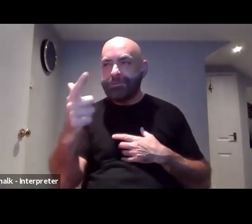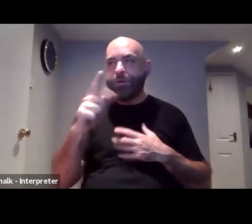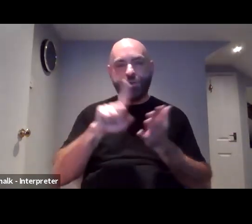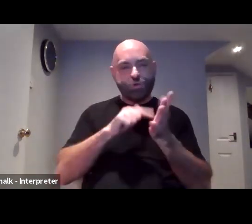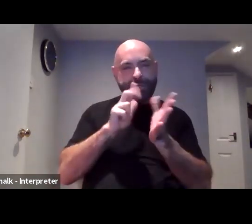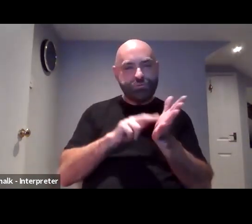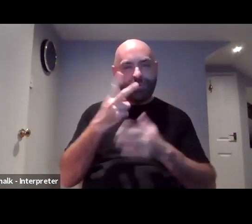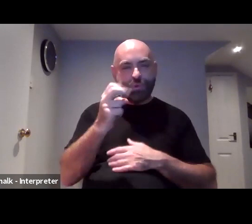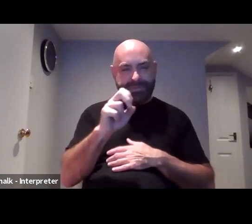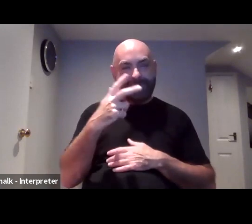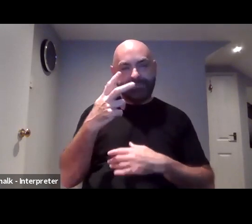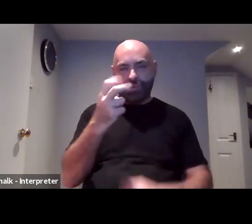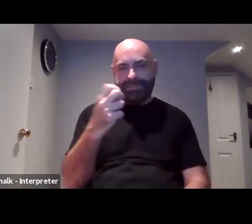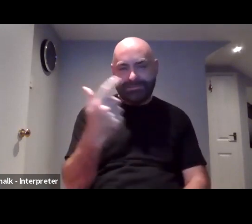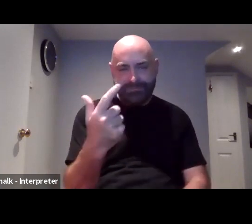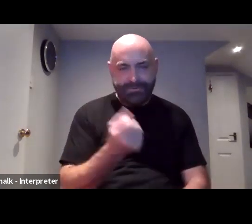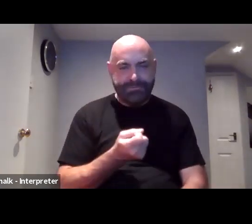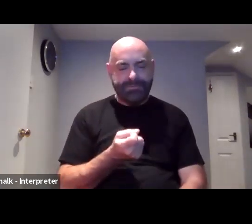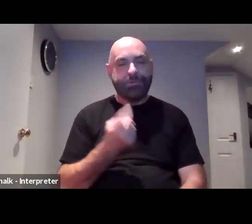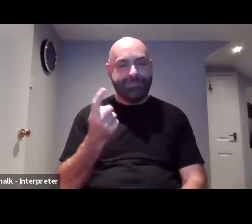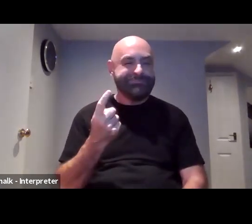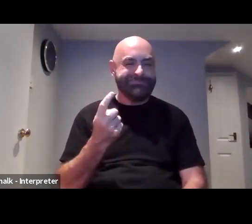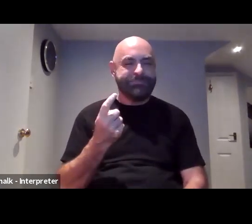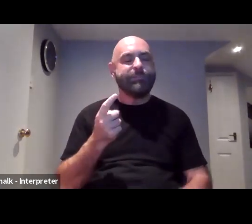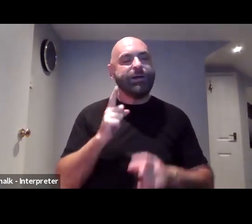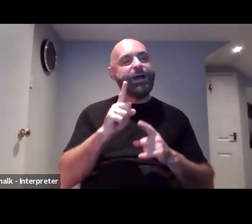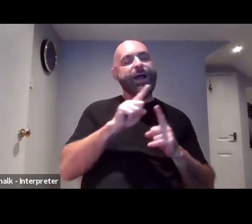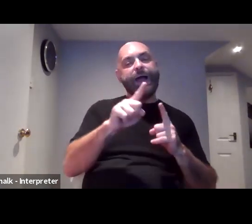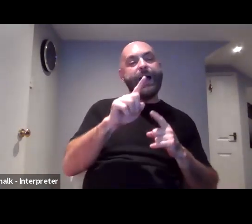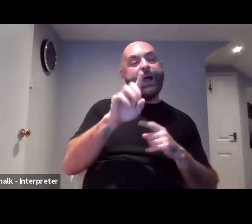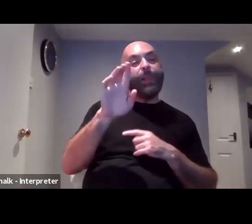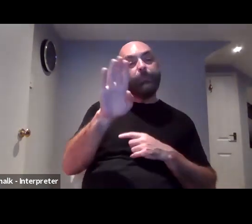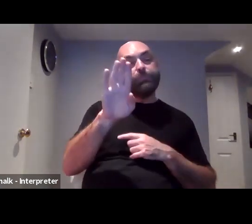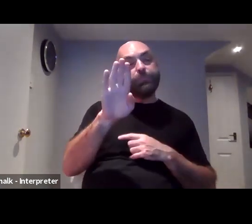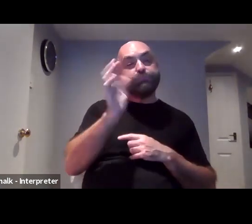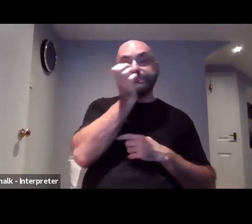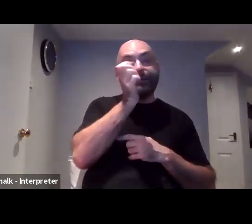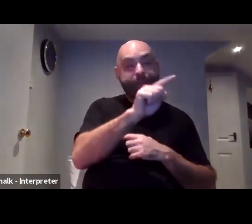the 20th, 2017, and Brazil took a dramatic nosedive.